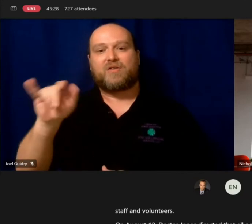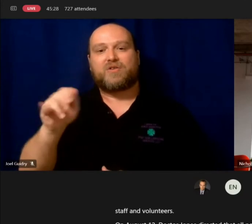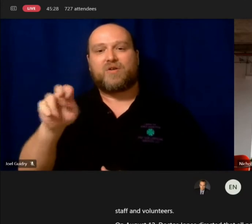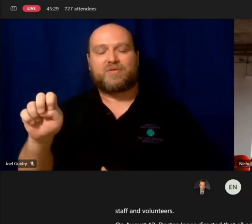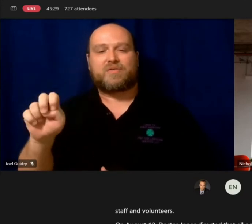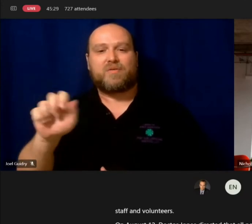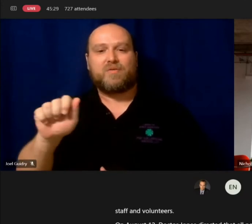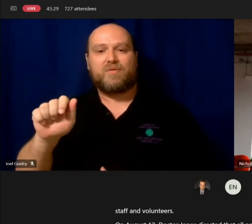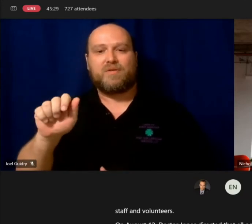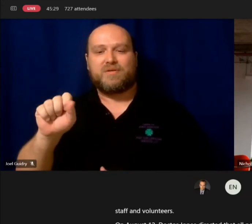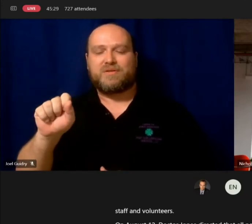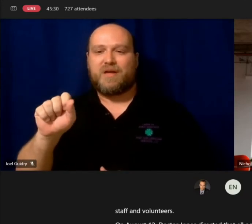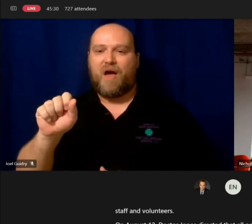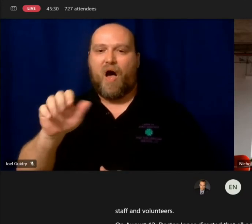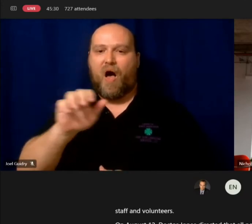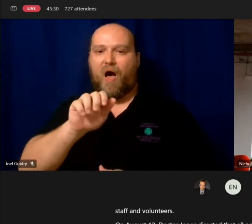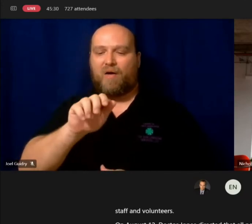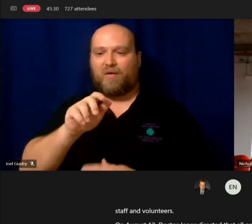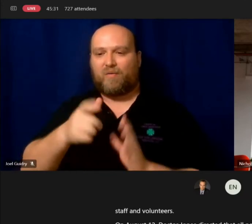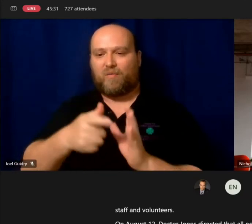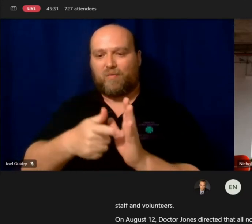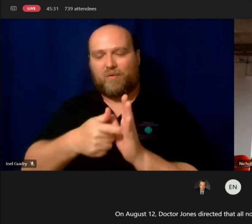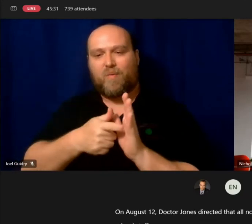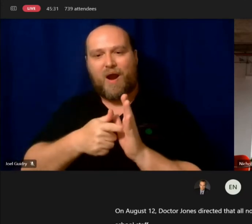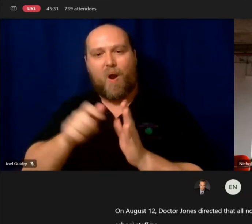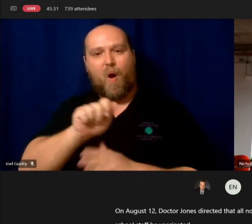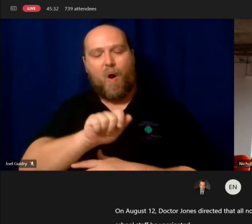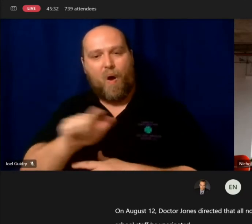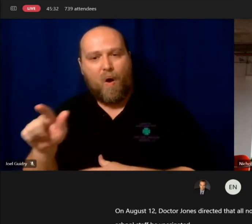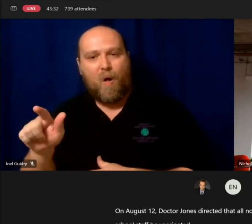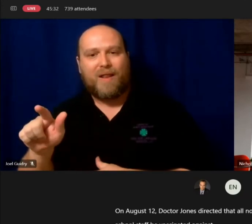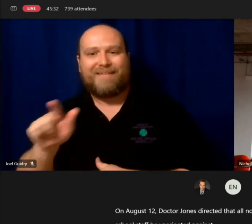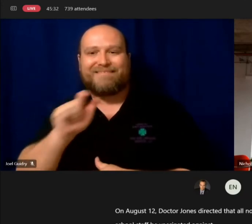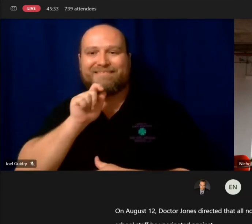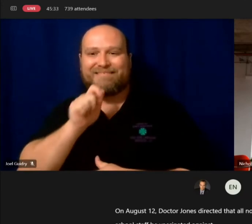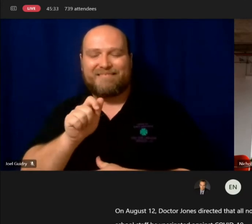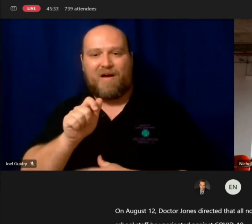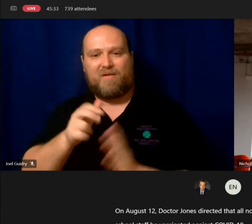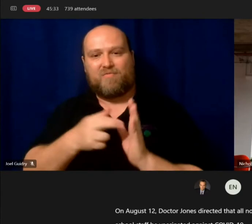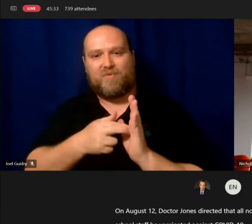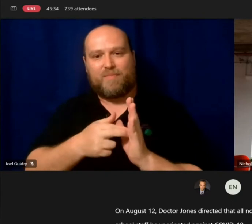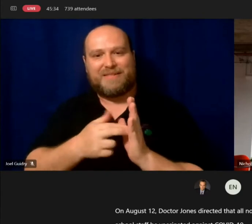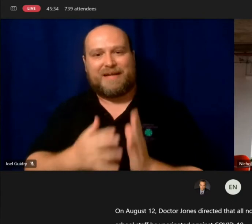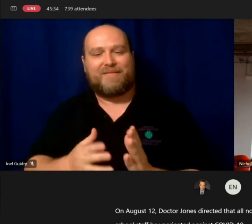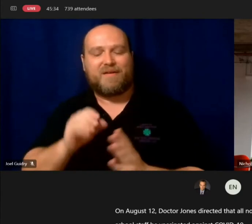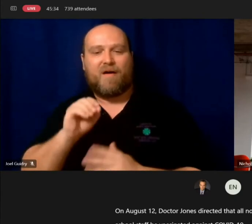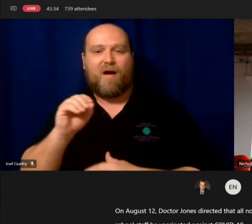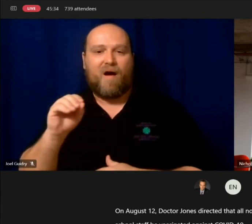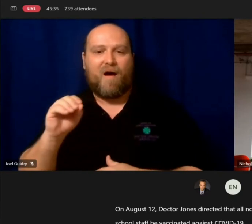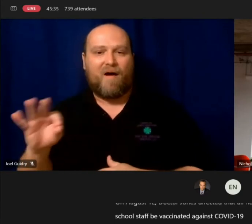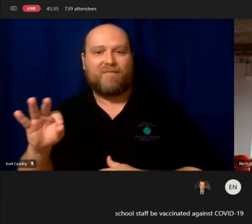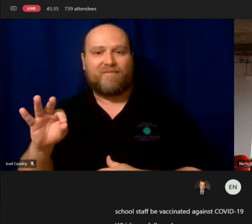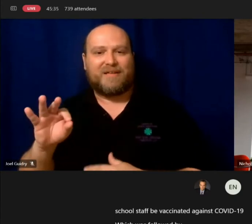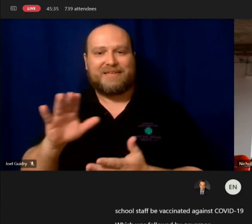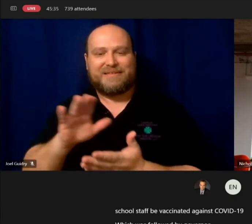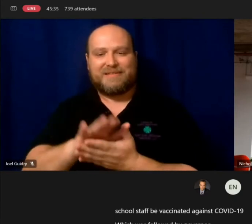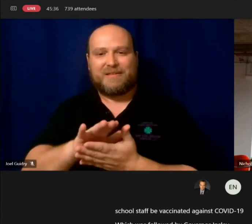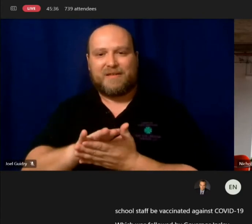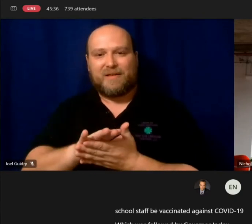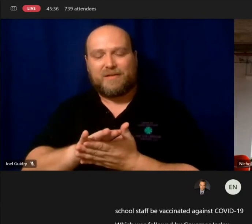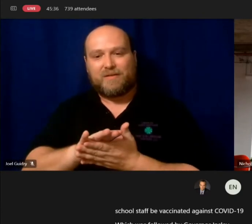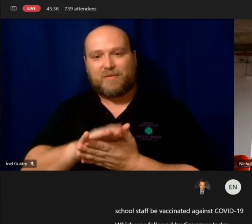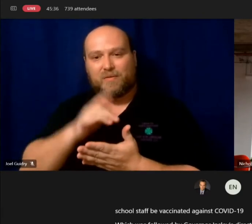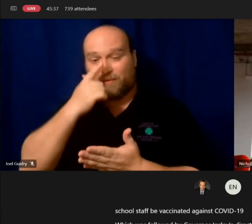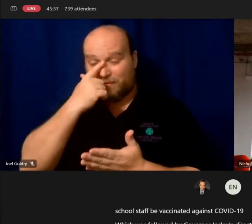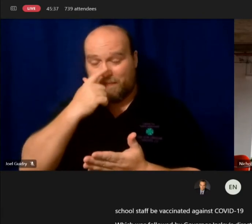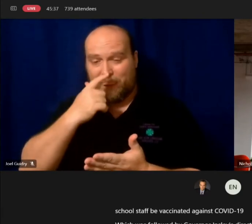School staff be vaccinated against COVID-19, which was followed by Governor Inslee's directive on August